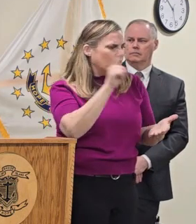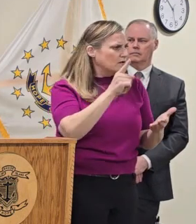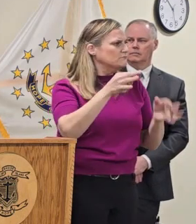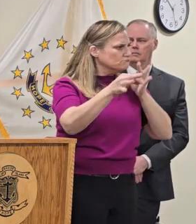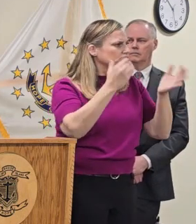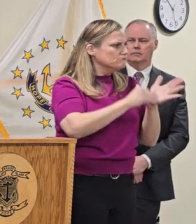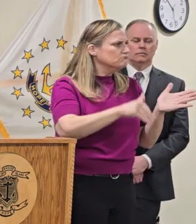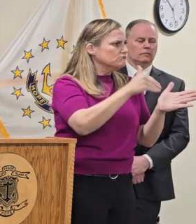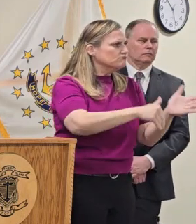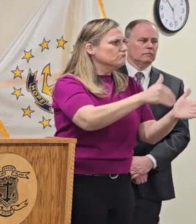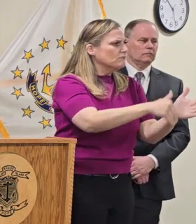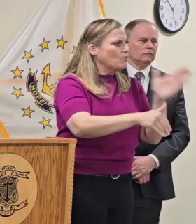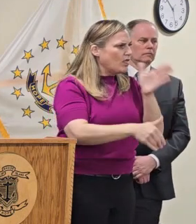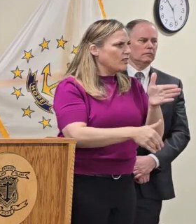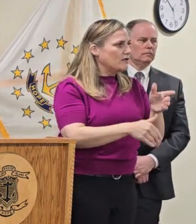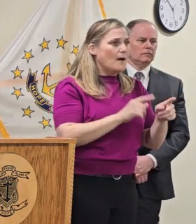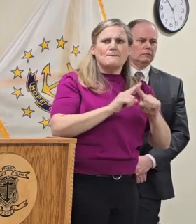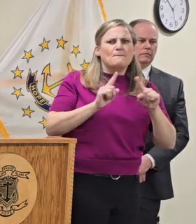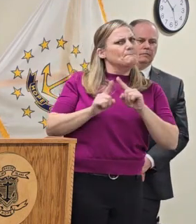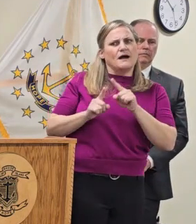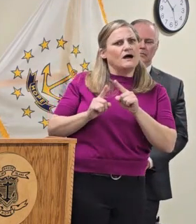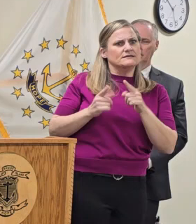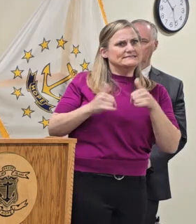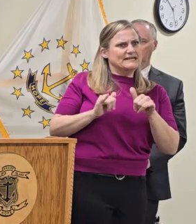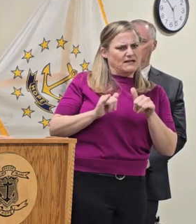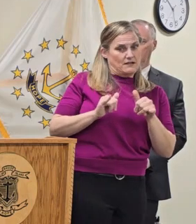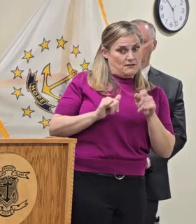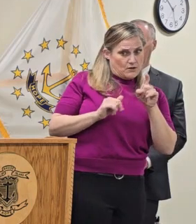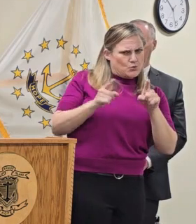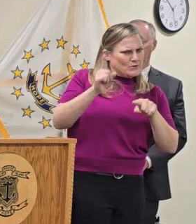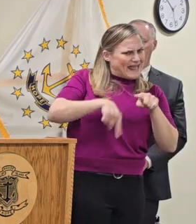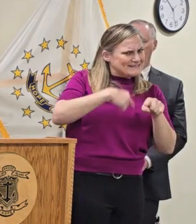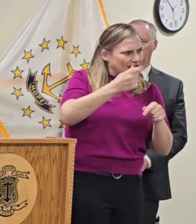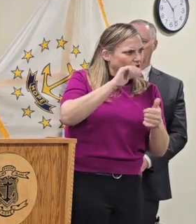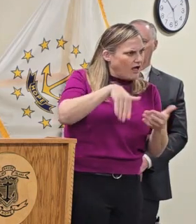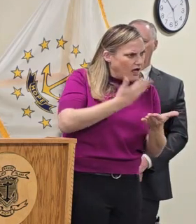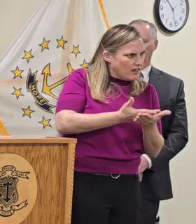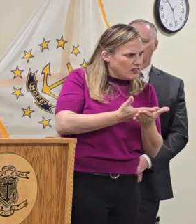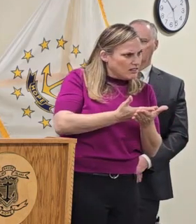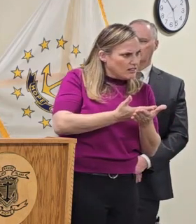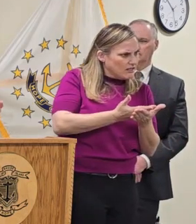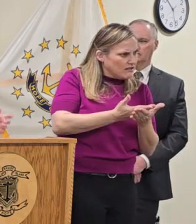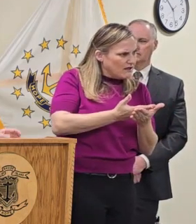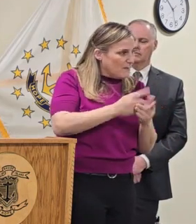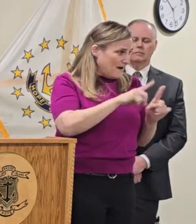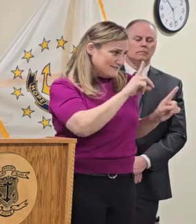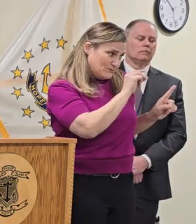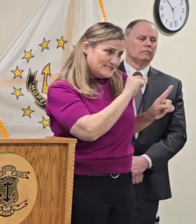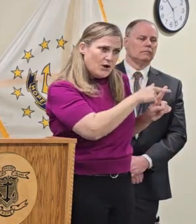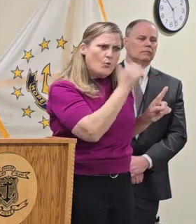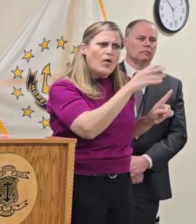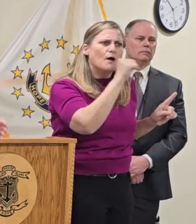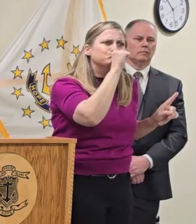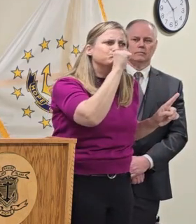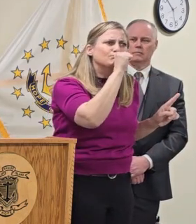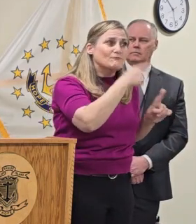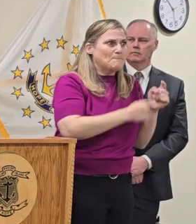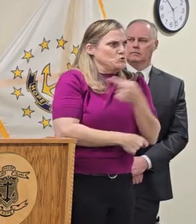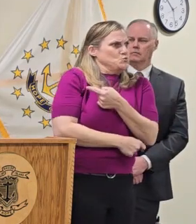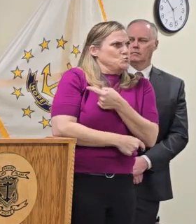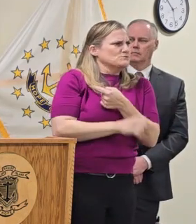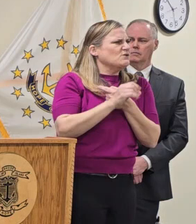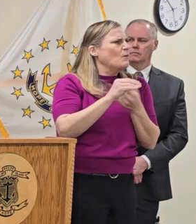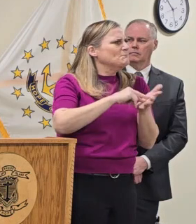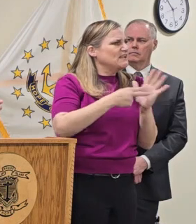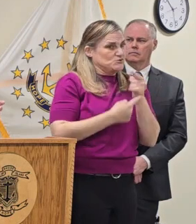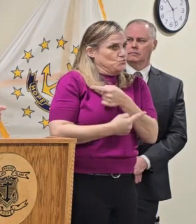questions, and I'm going to answer them to the best of my ability. What about DOT? The same thing. I think that we clearly have that access there.